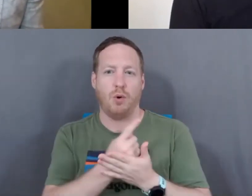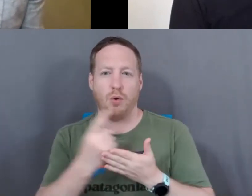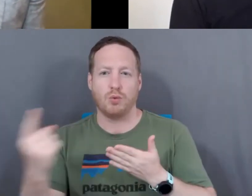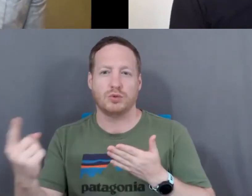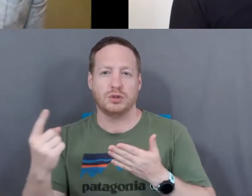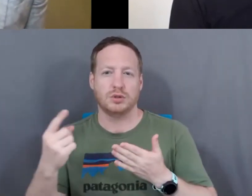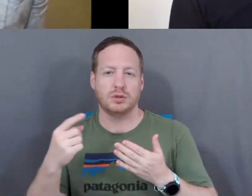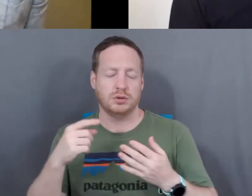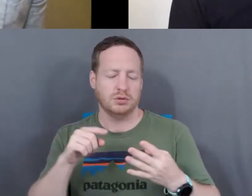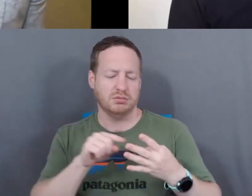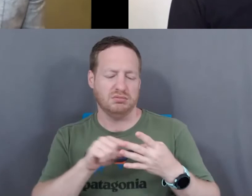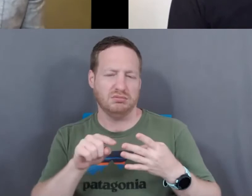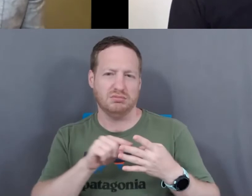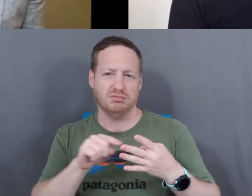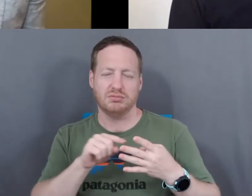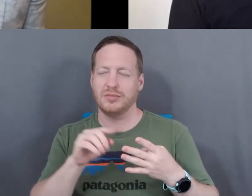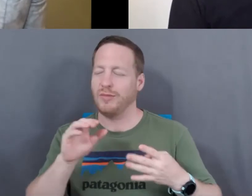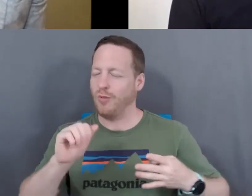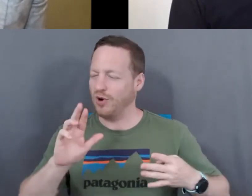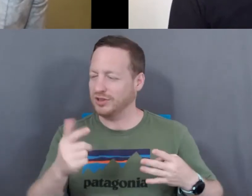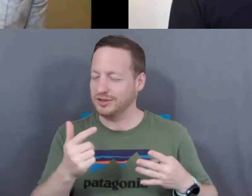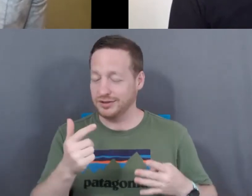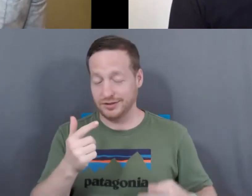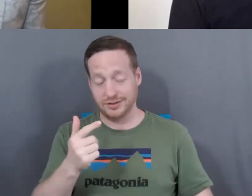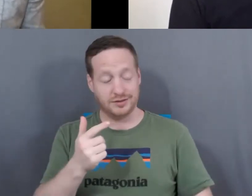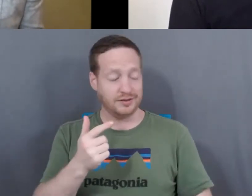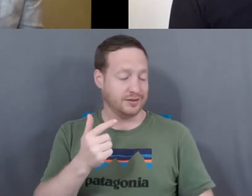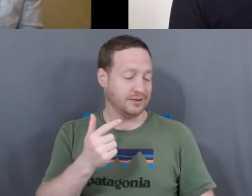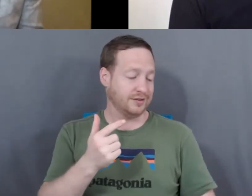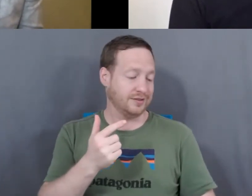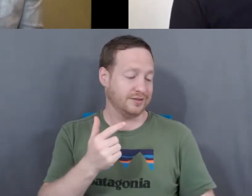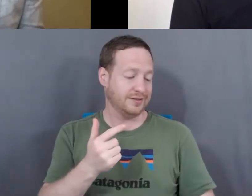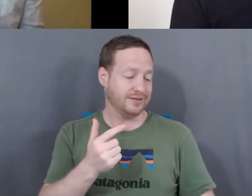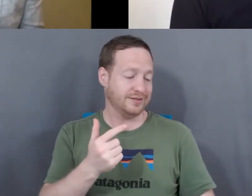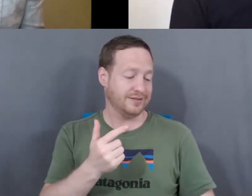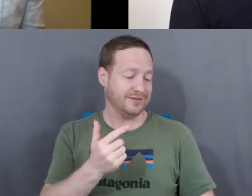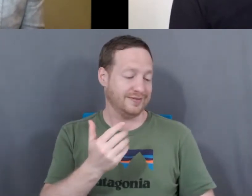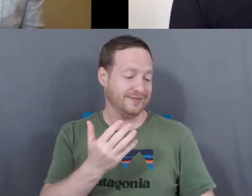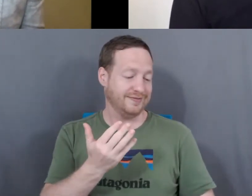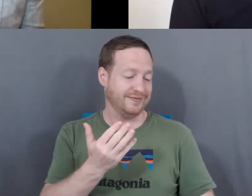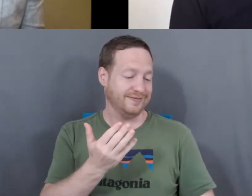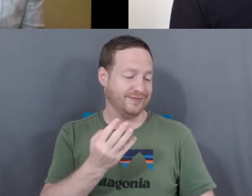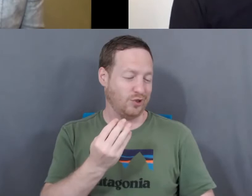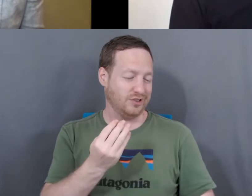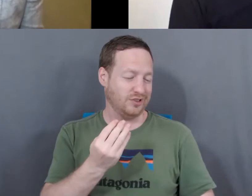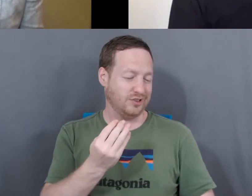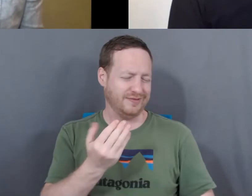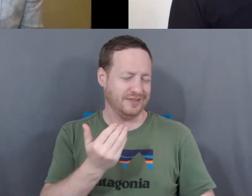several events during the second week of August, I believe. Trying to jog my memory. What is it, the